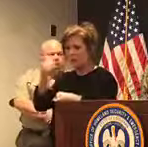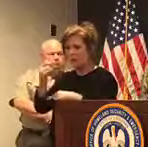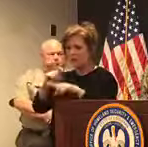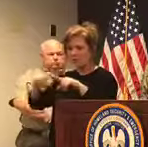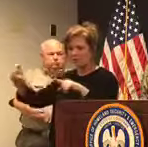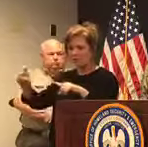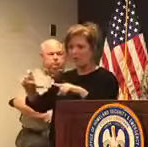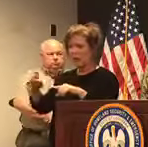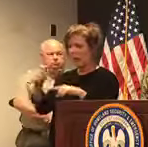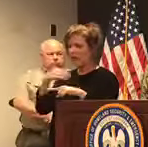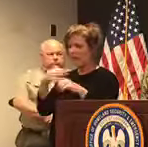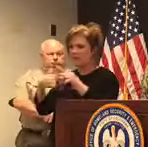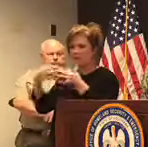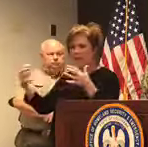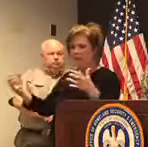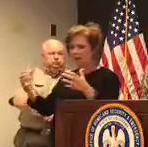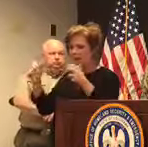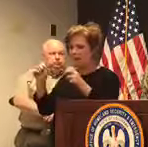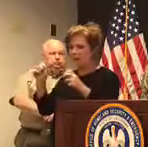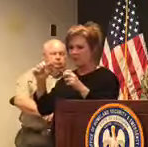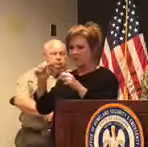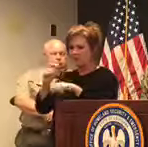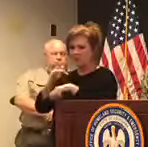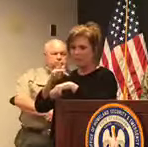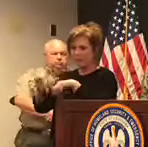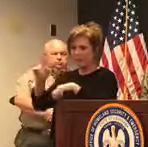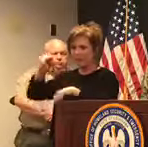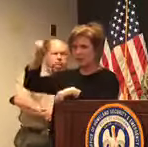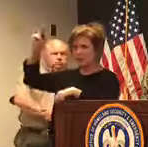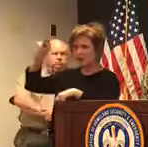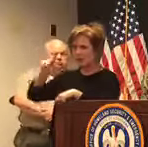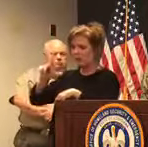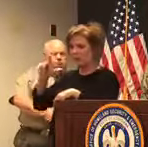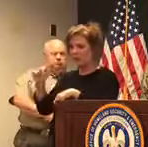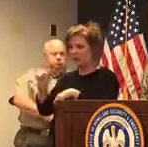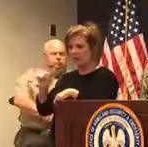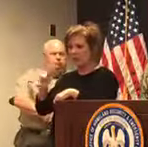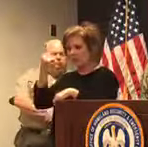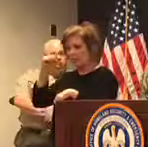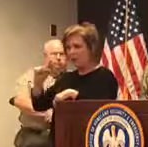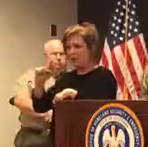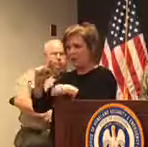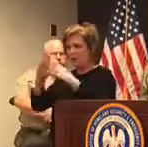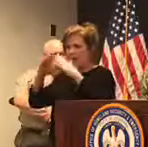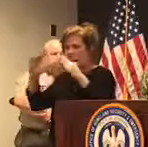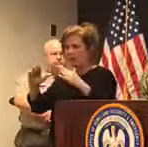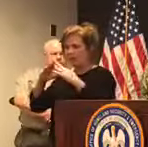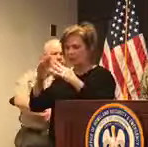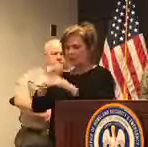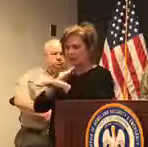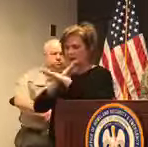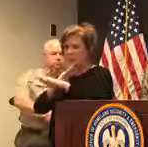capacity in North Louisiana to shelter those residents that will need that in any critical needs.